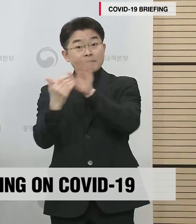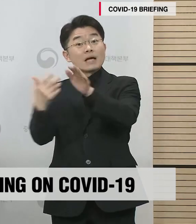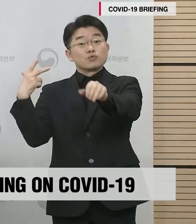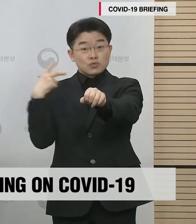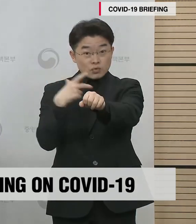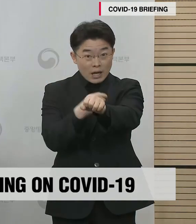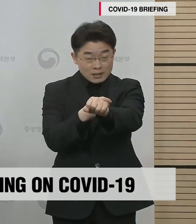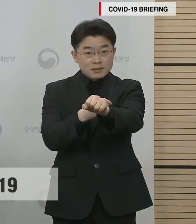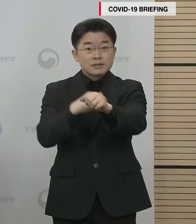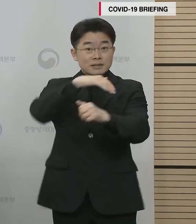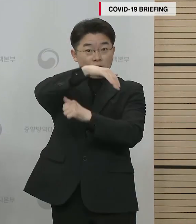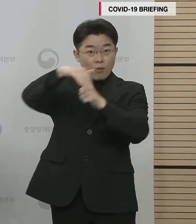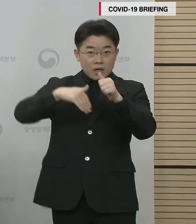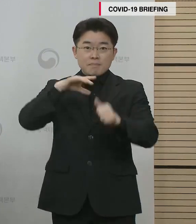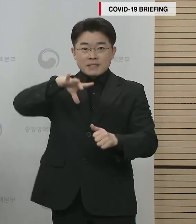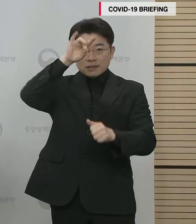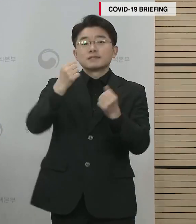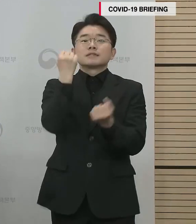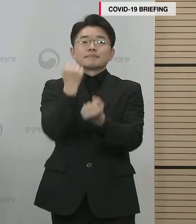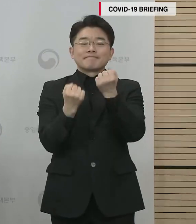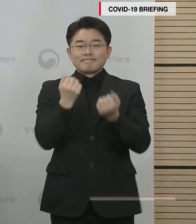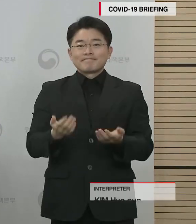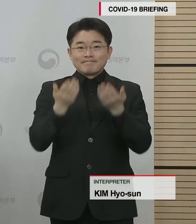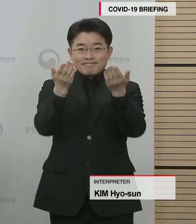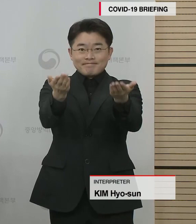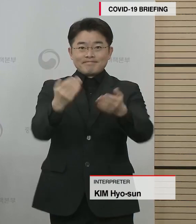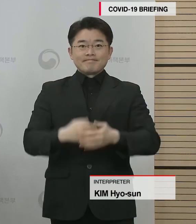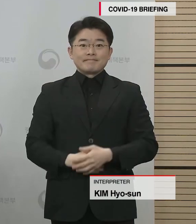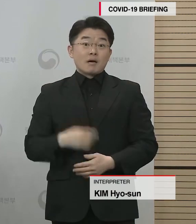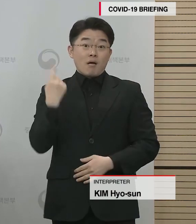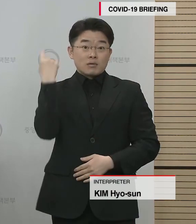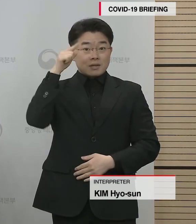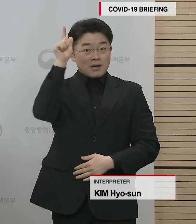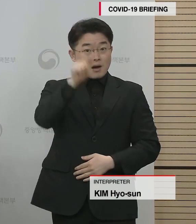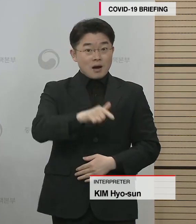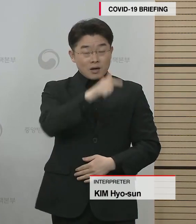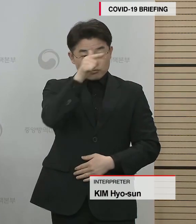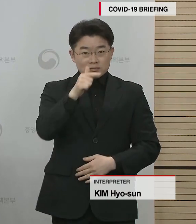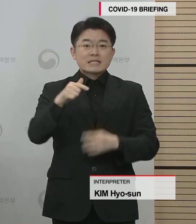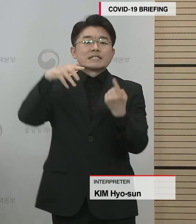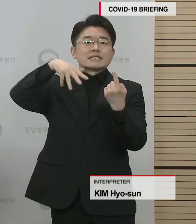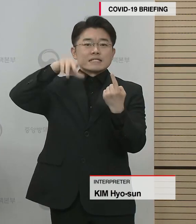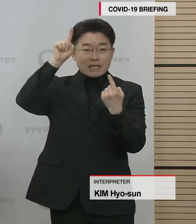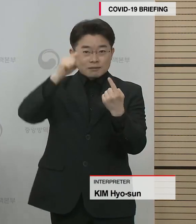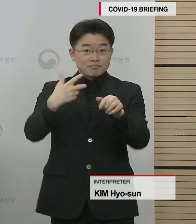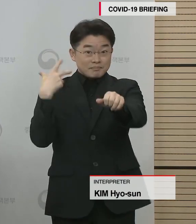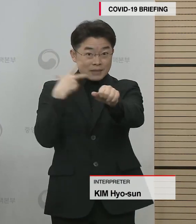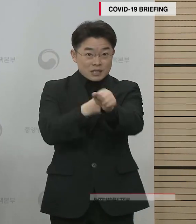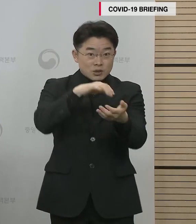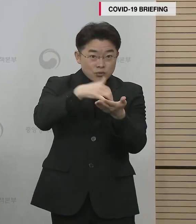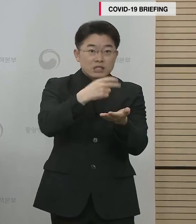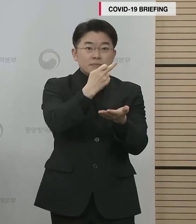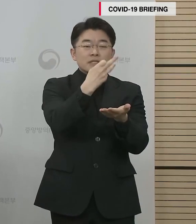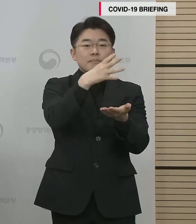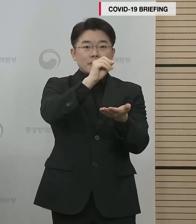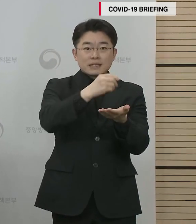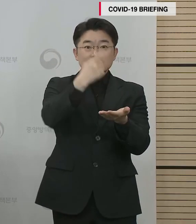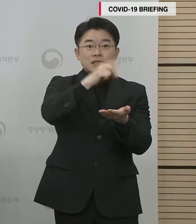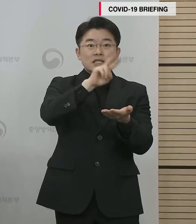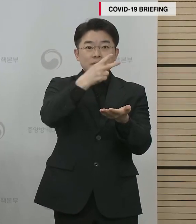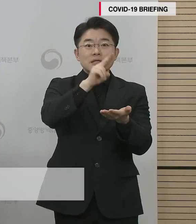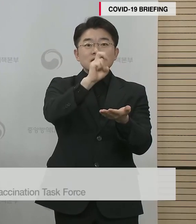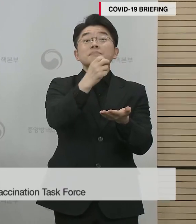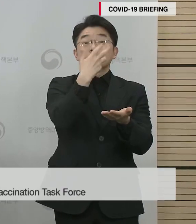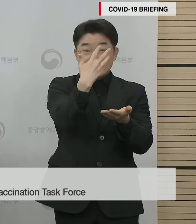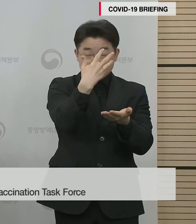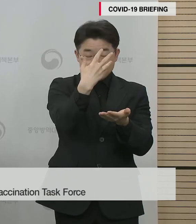of all, we would like to carry out some updates on the COVID-19 vaccination status. Yesterday alone, we had over